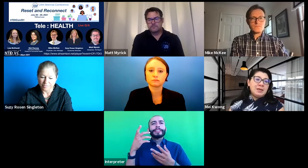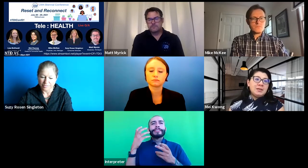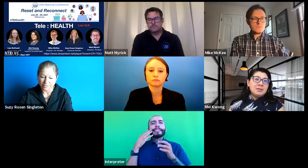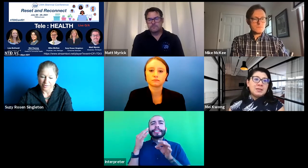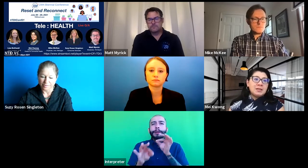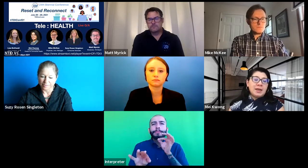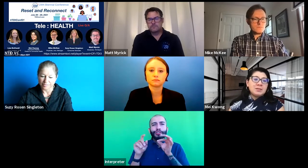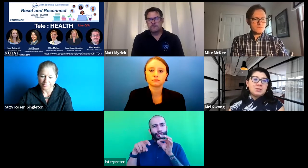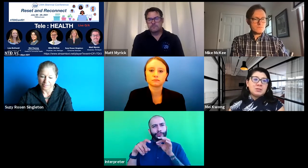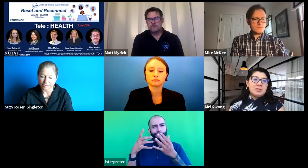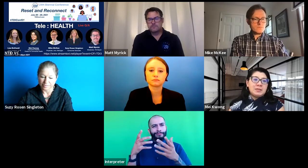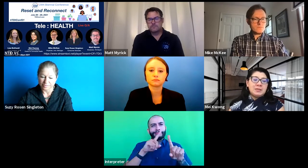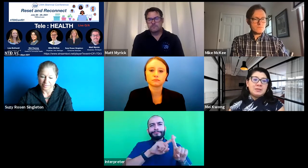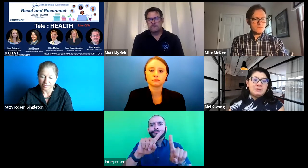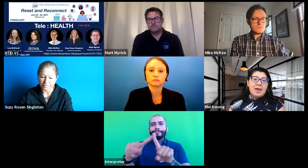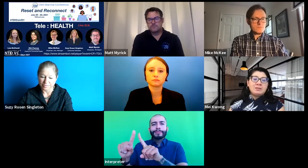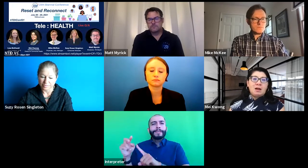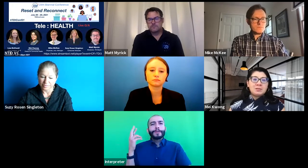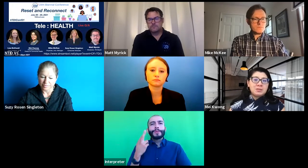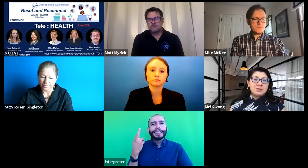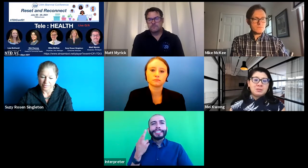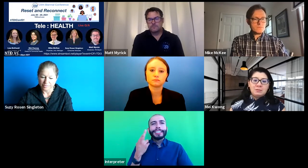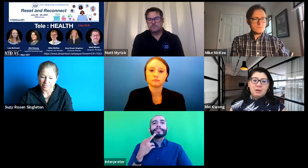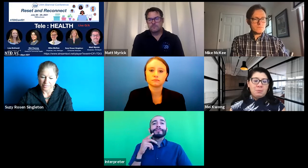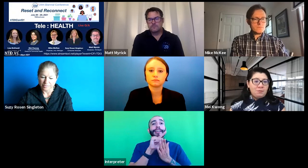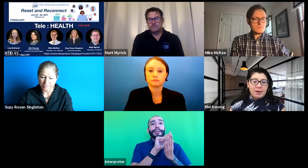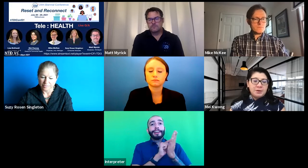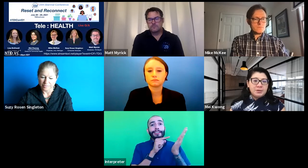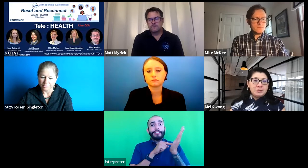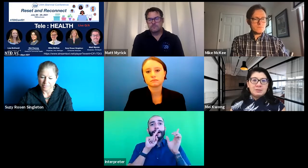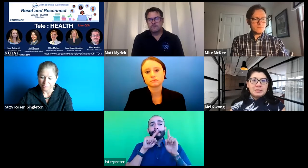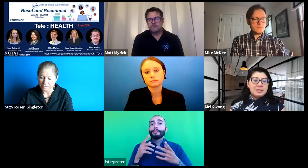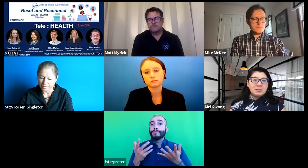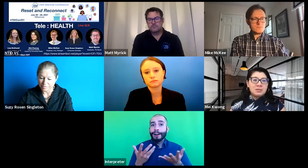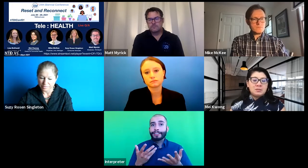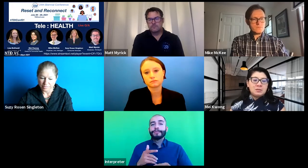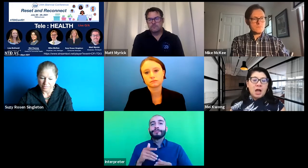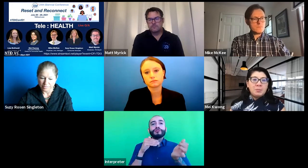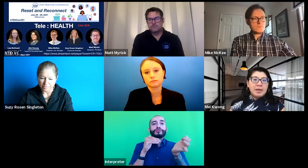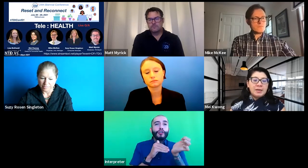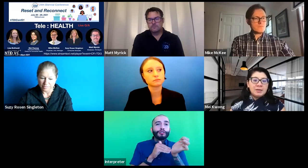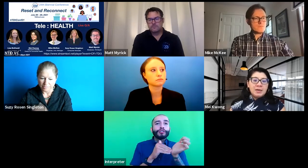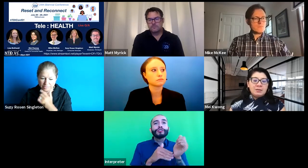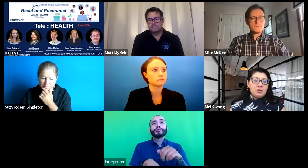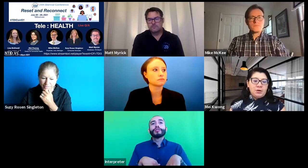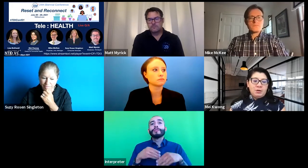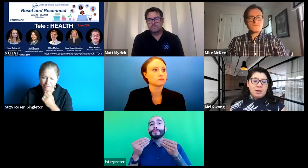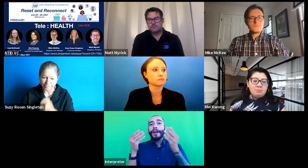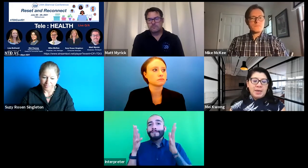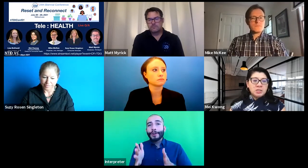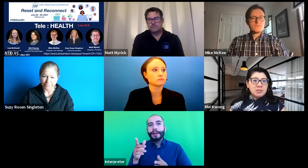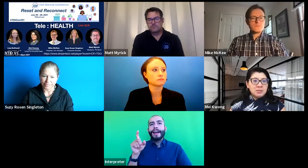reasons. The legal answer is that doctors and providers need to accommodate